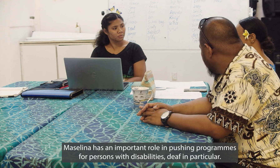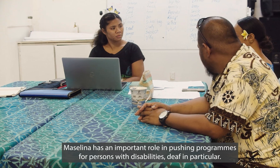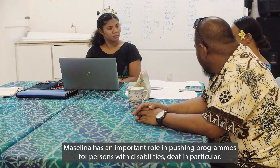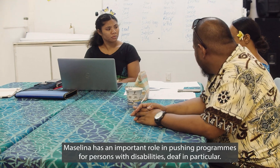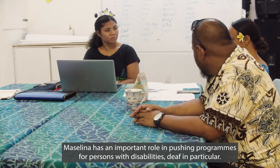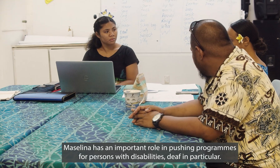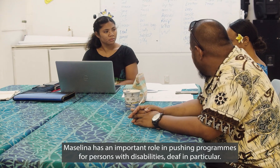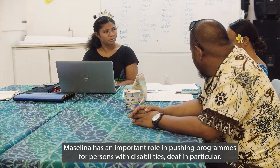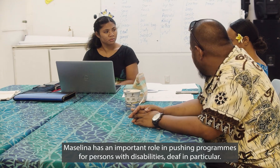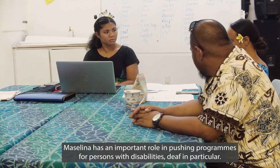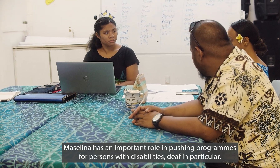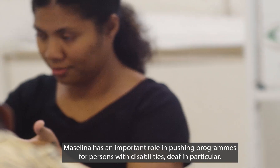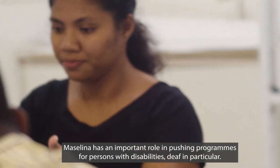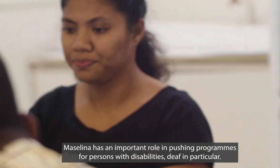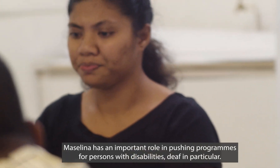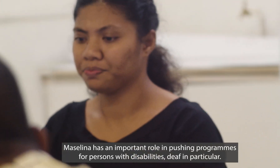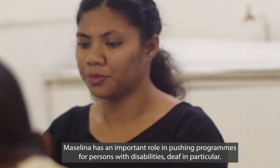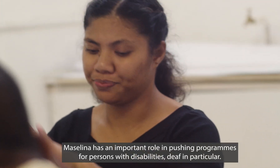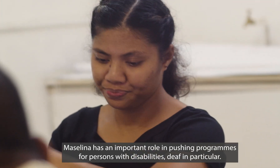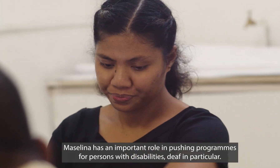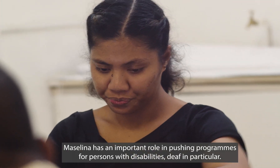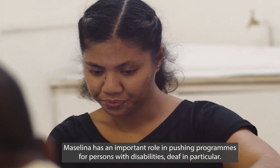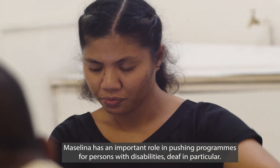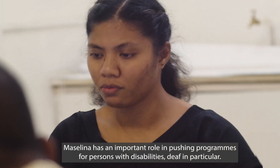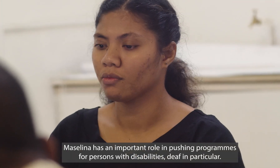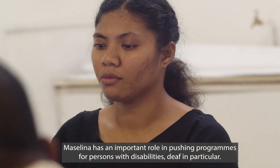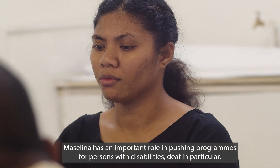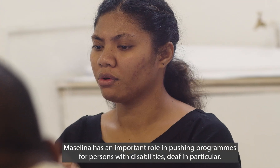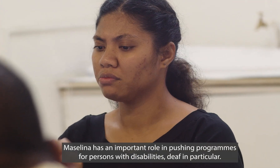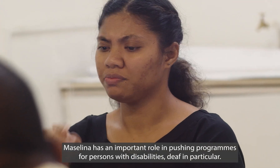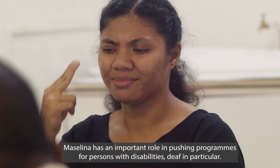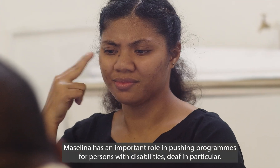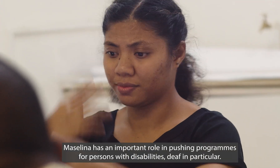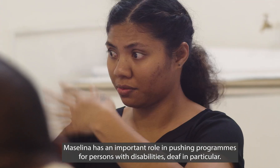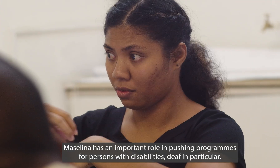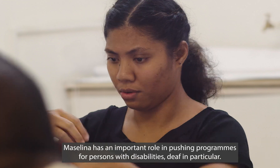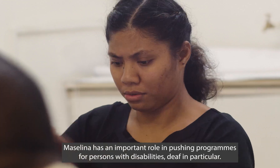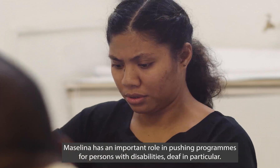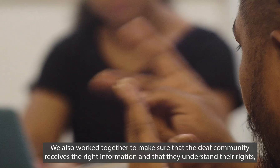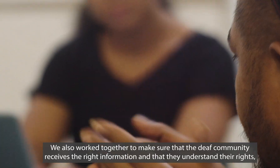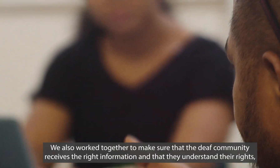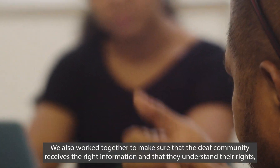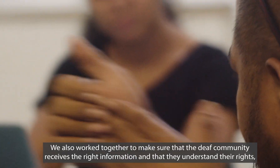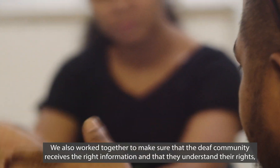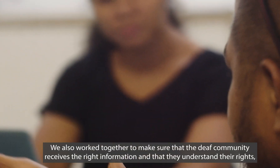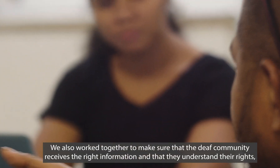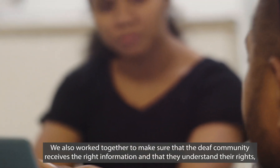Maselina has an important role in pushing programs for persons with disabilities, deaf in particular. We also work together to